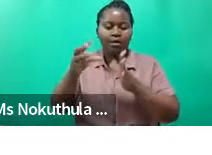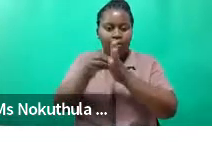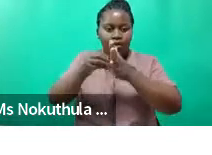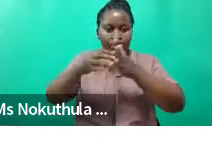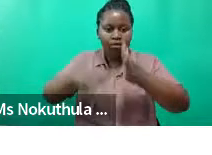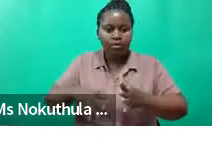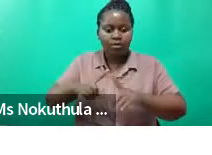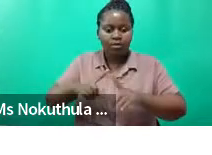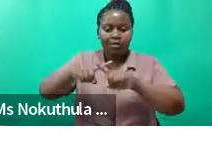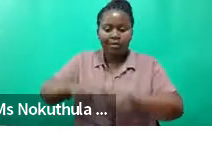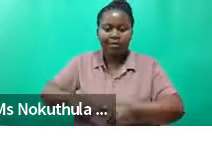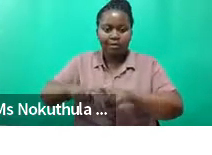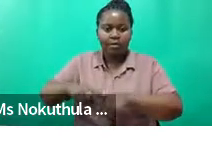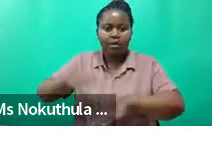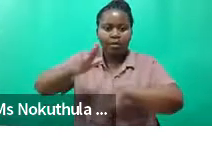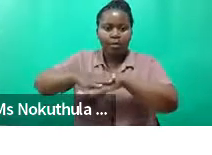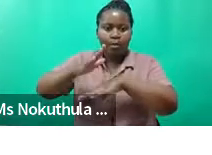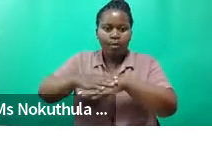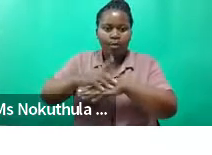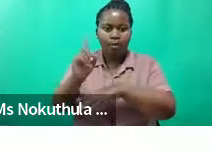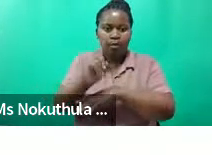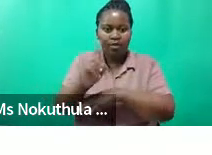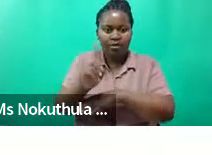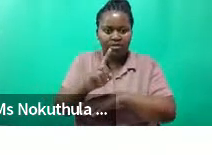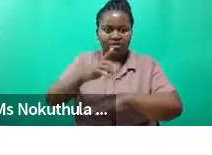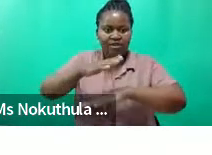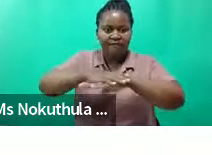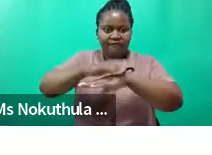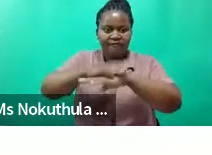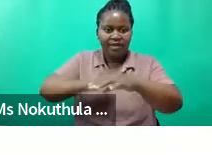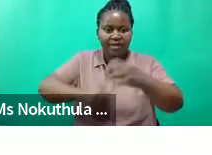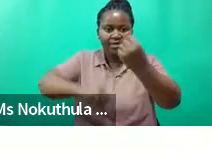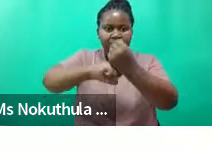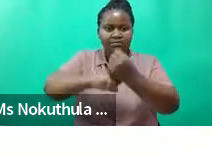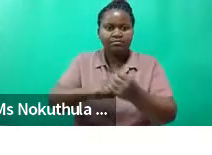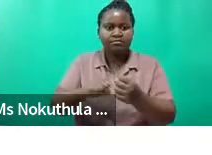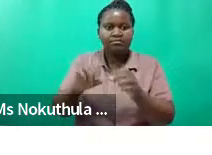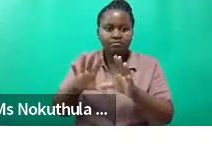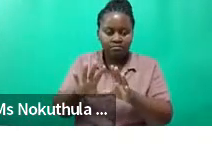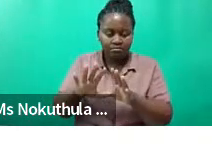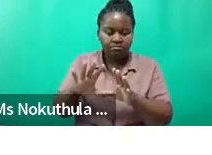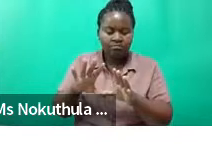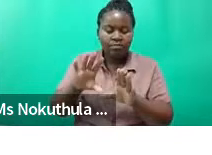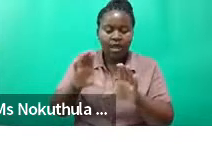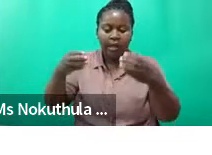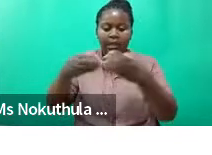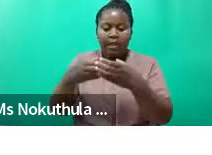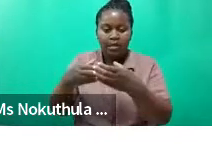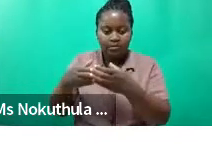heavily on peer support. Her classmates would inform her when there were